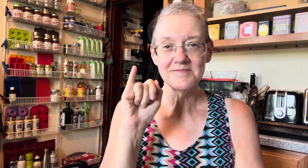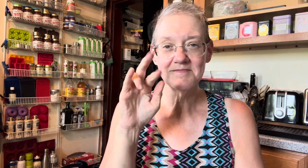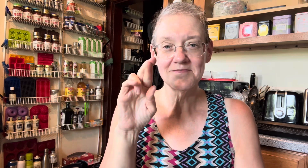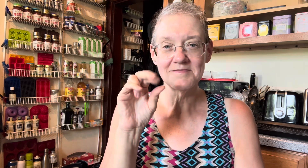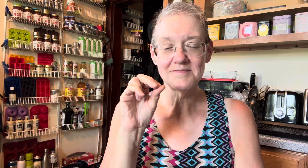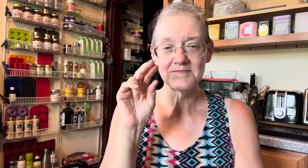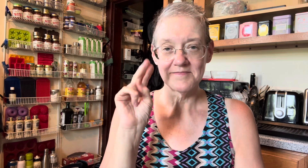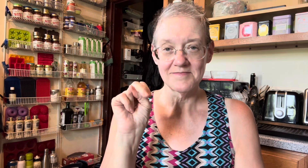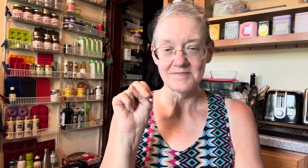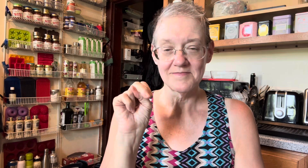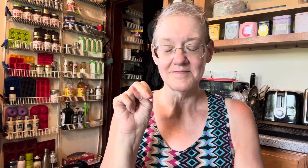griddle.